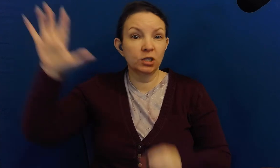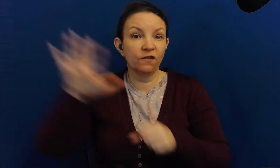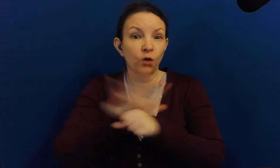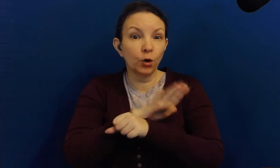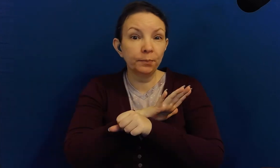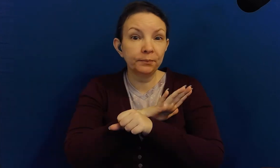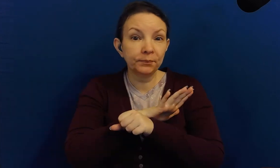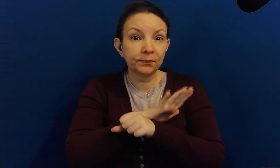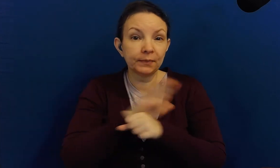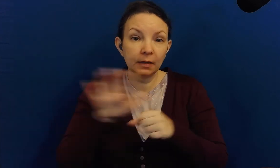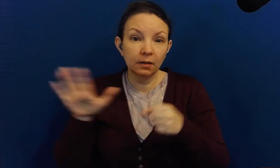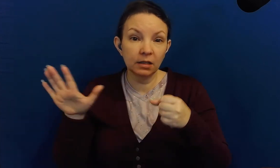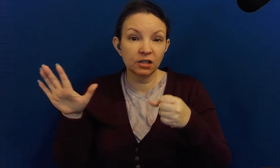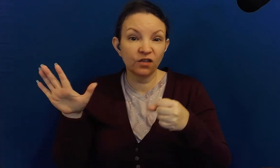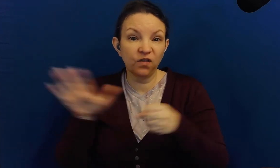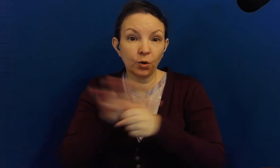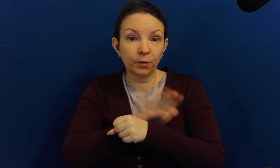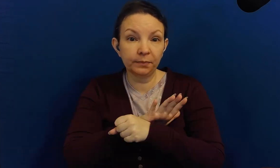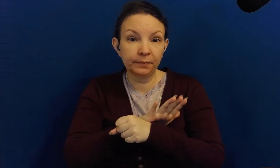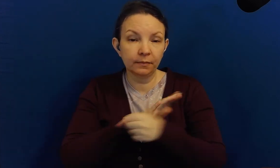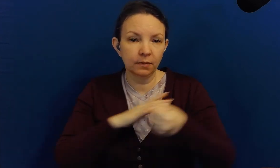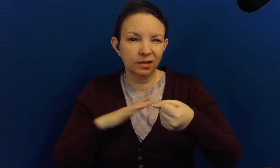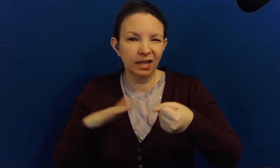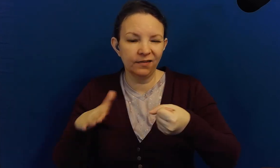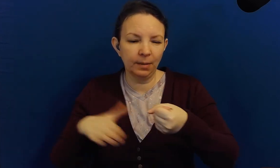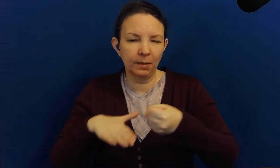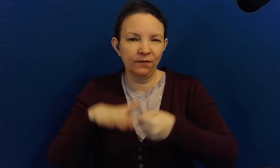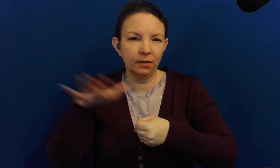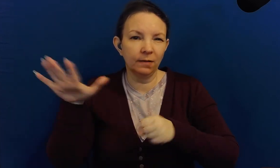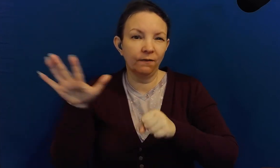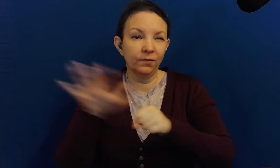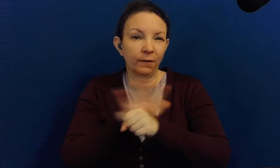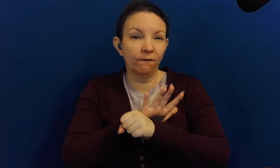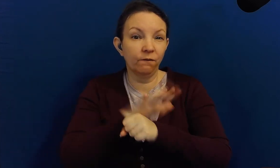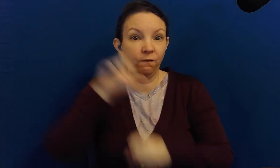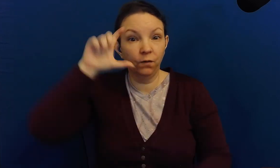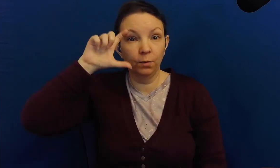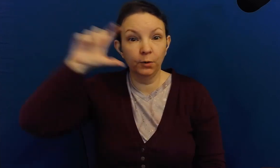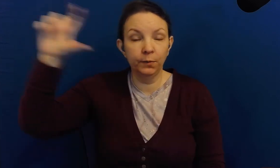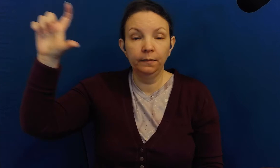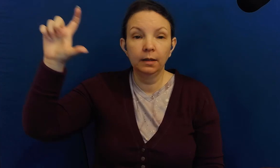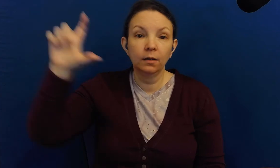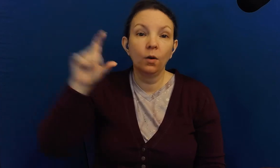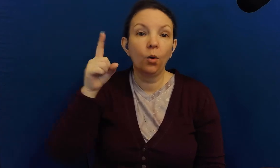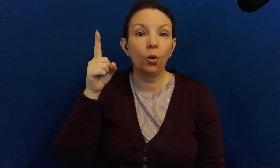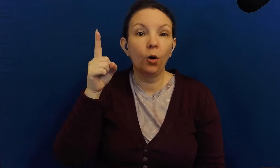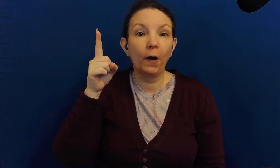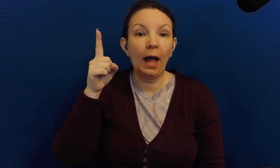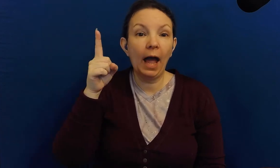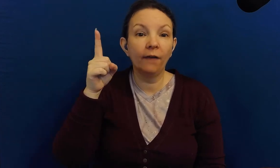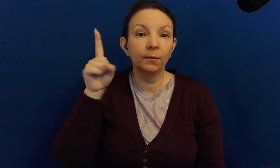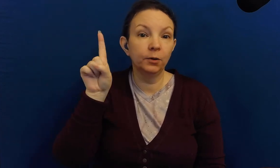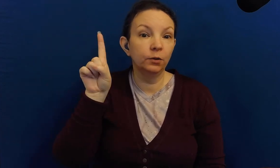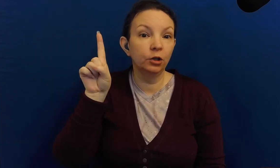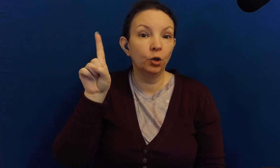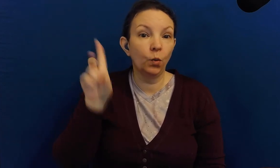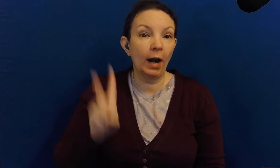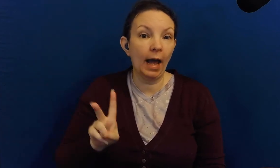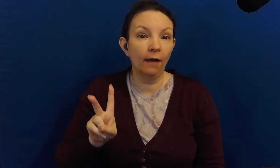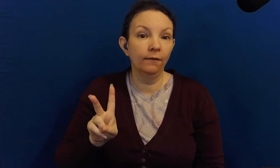full. This is full. You think of something from the full moon. Or a half a moon, you do 1/2.